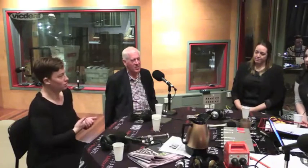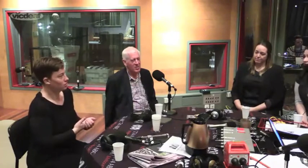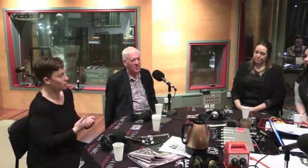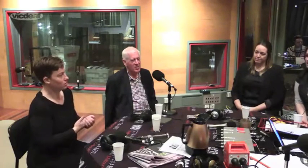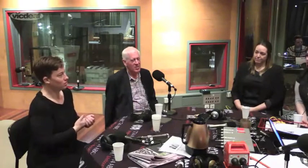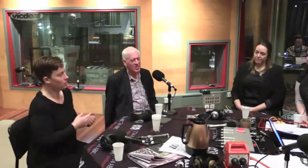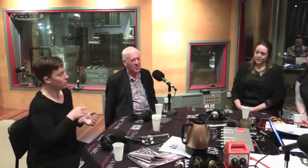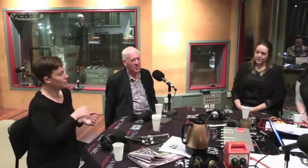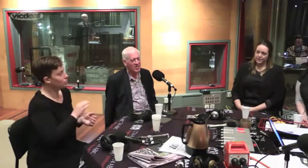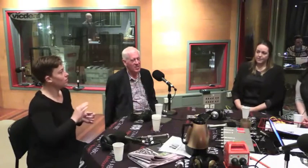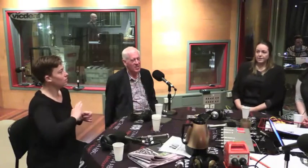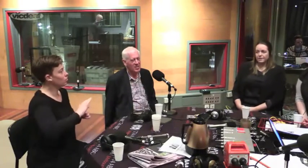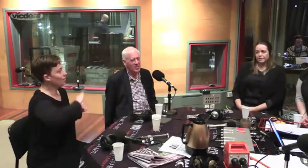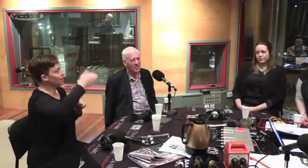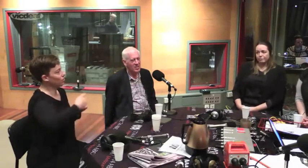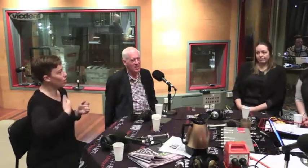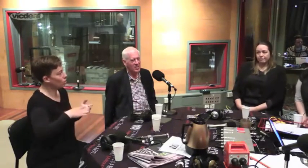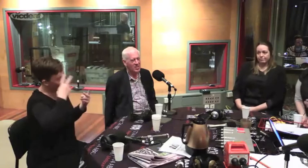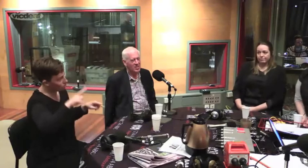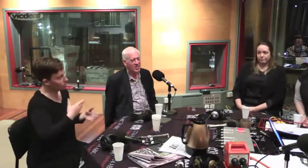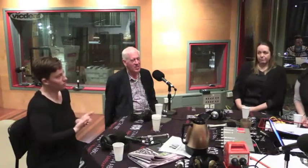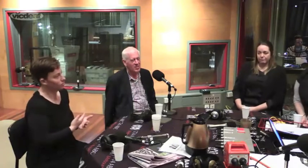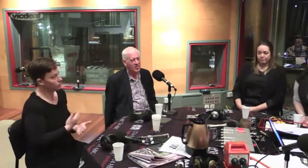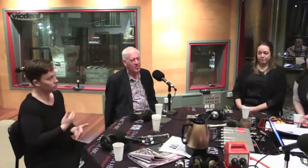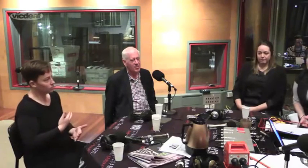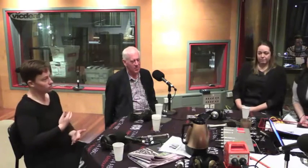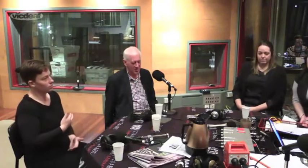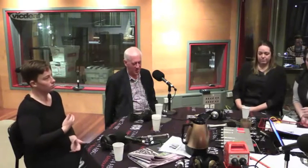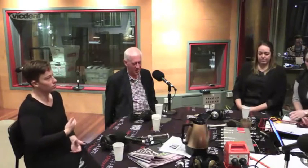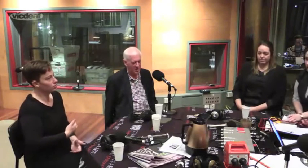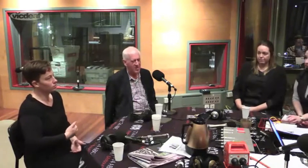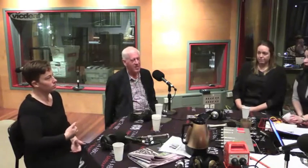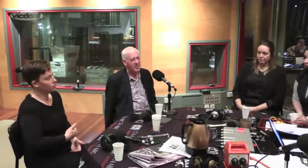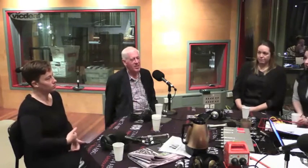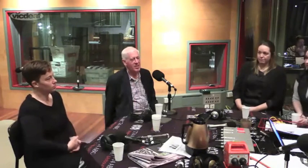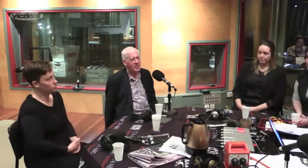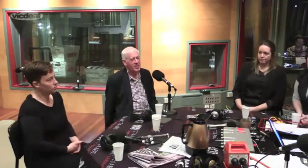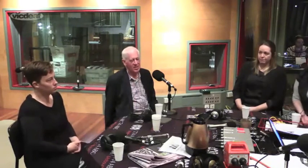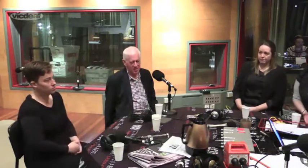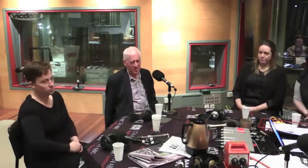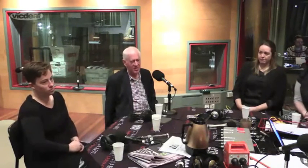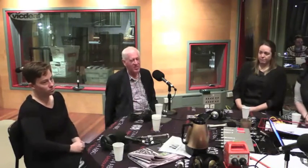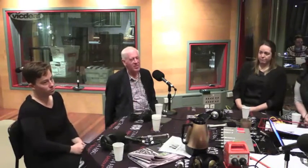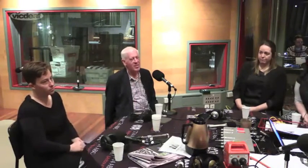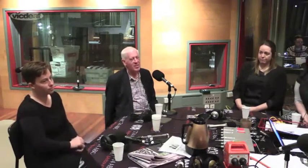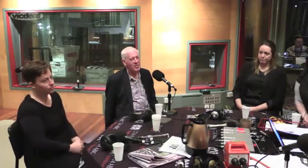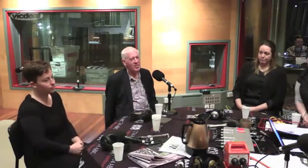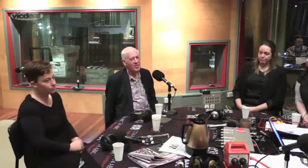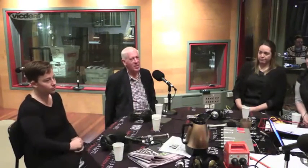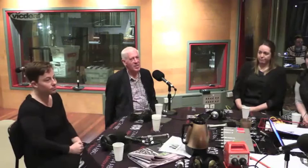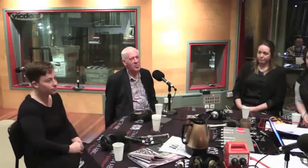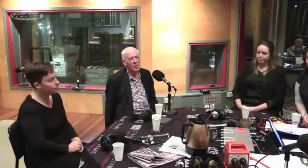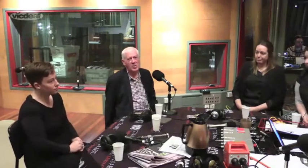things slide, you know, and it's not, you know, it's not the end of the day. You know, I'm not going to die because of that. Sometimes you just have to make that